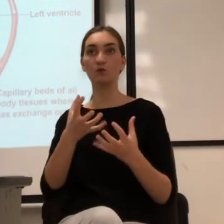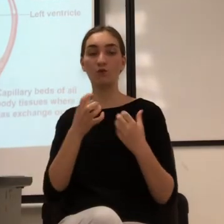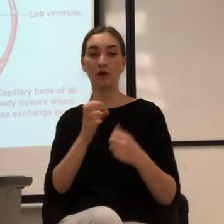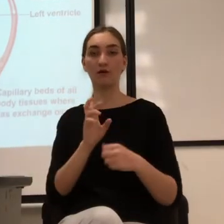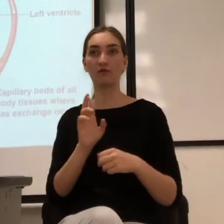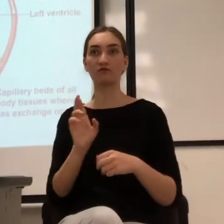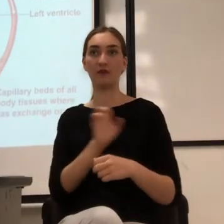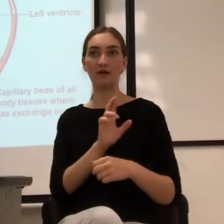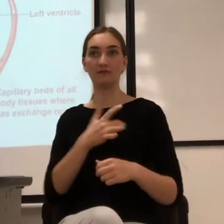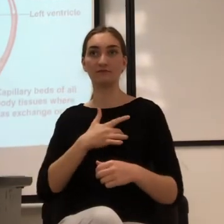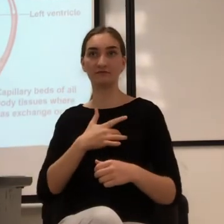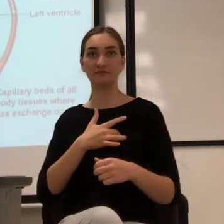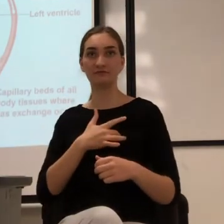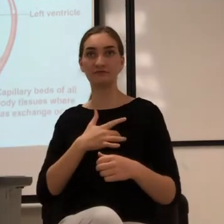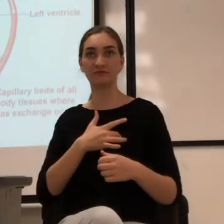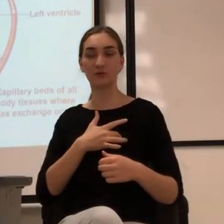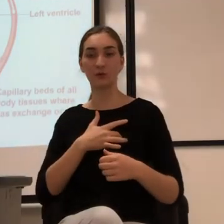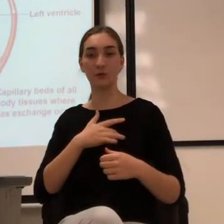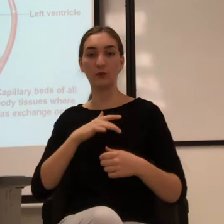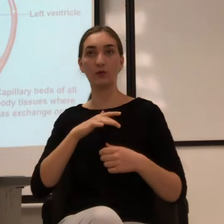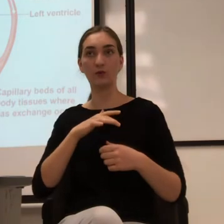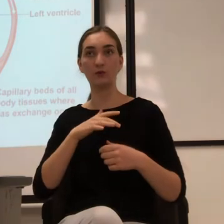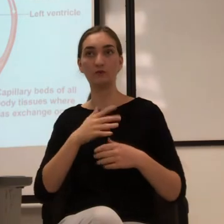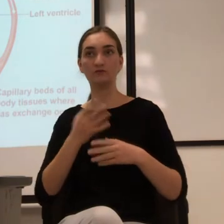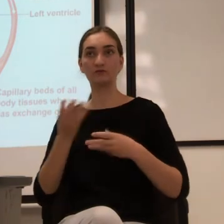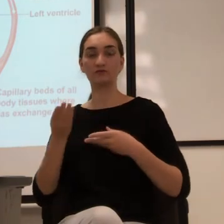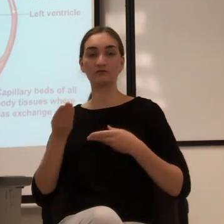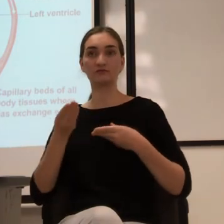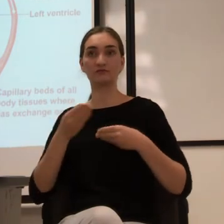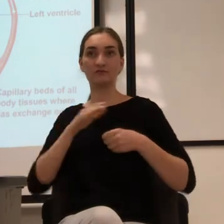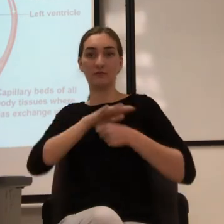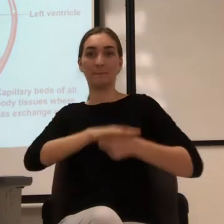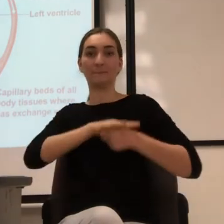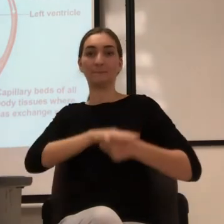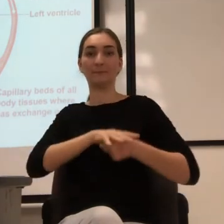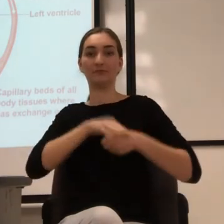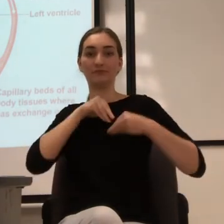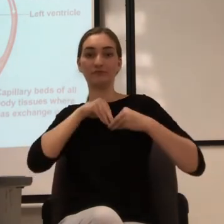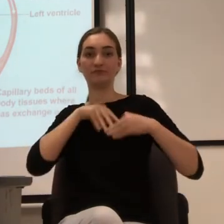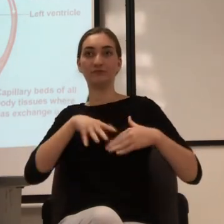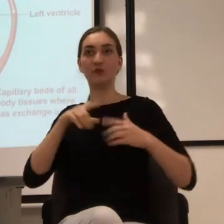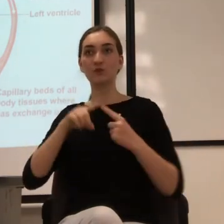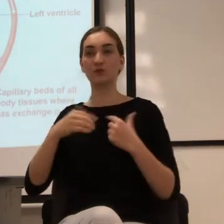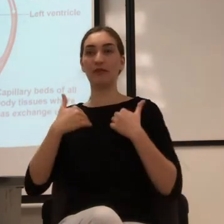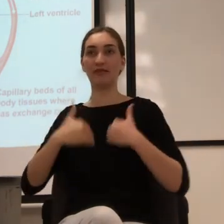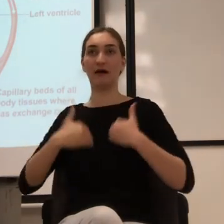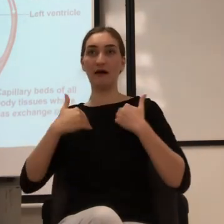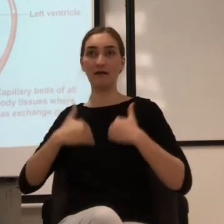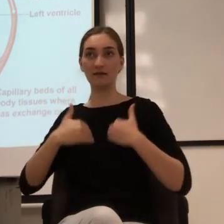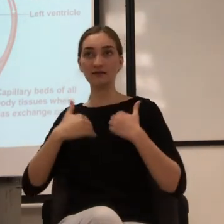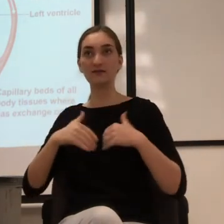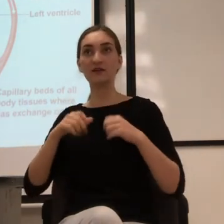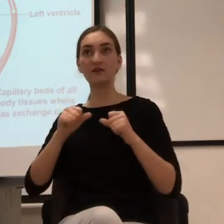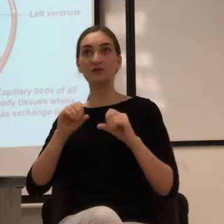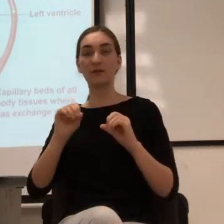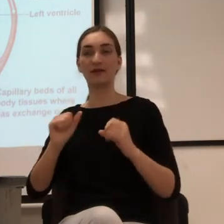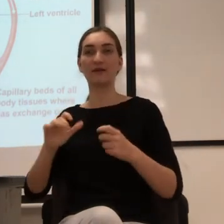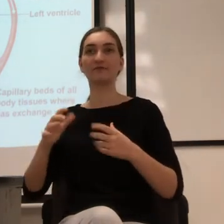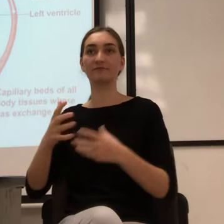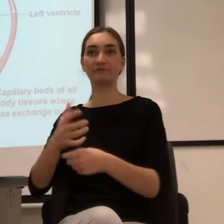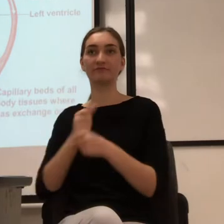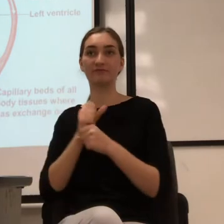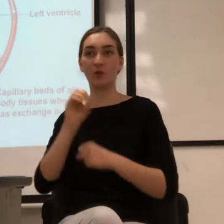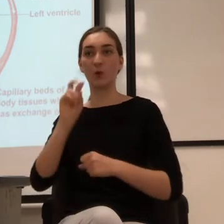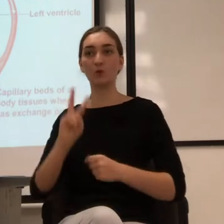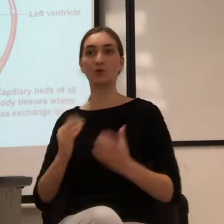to the heart, excuse me, to the lungs, to get oxygen. That's the basic idea here. And so the arteries